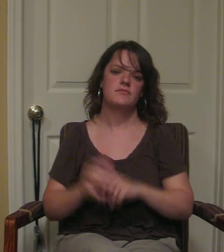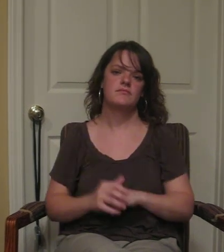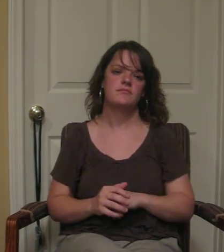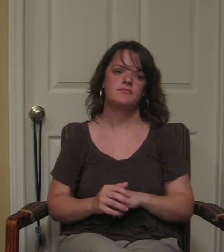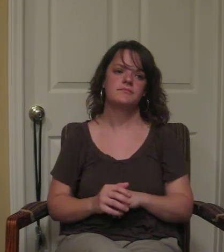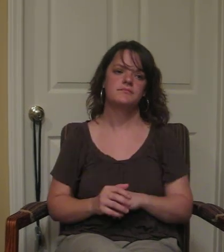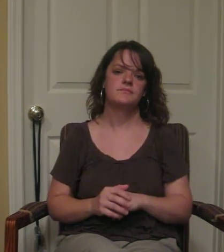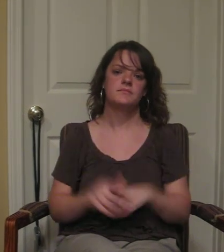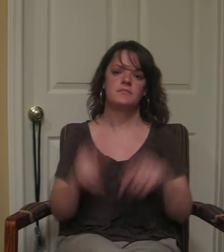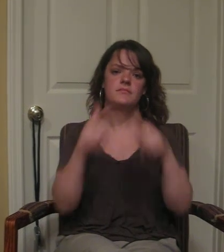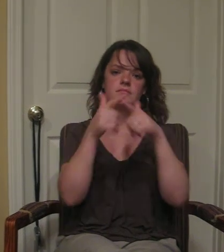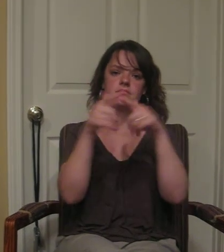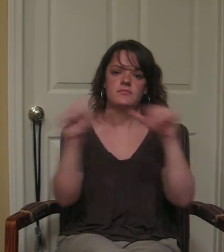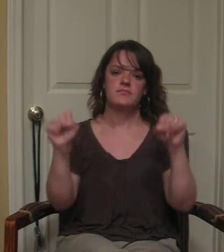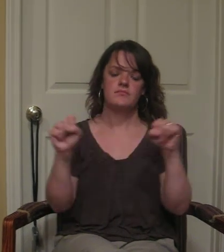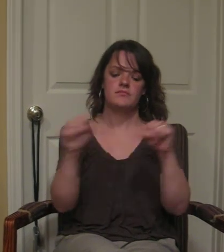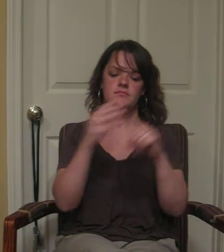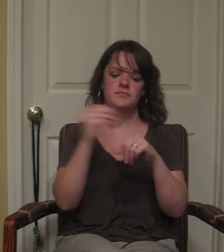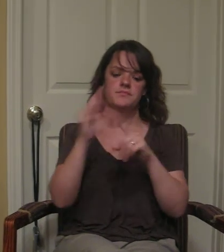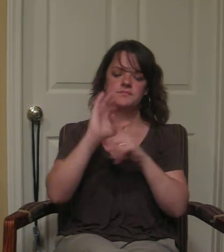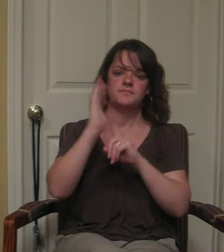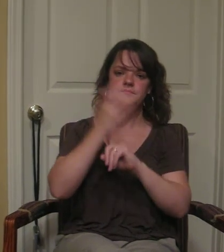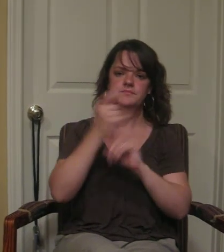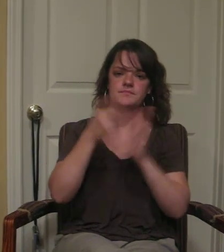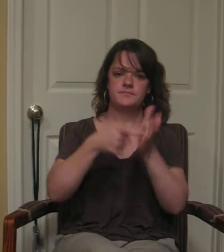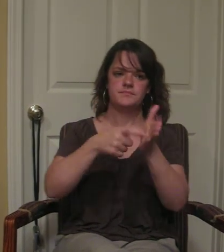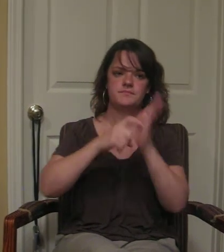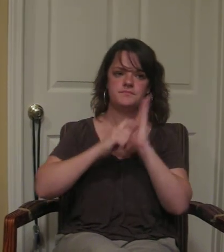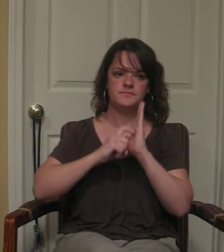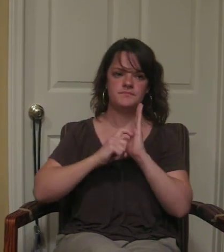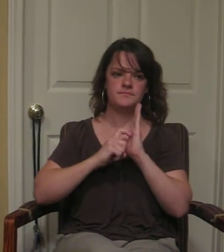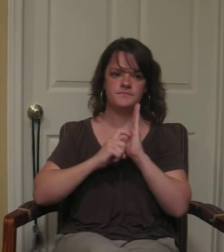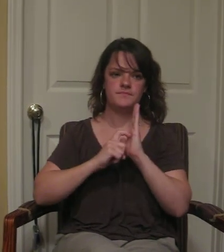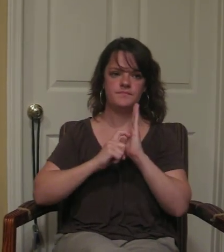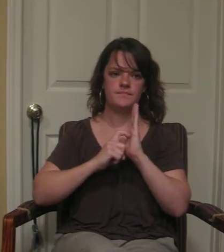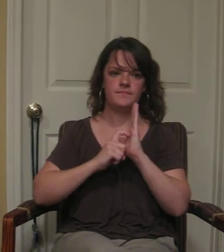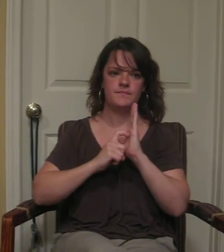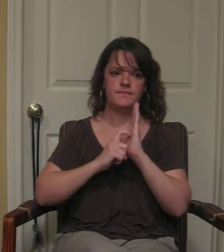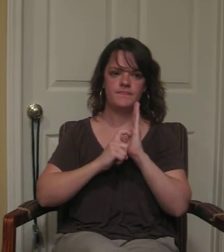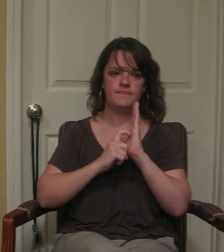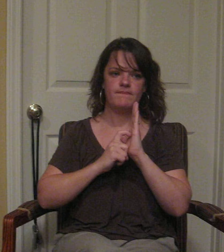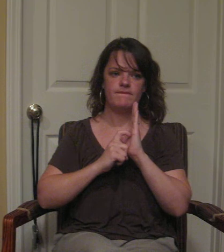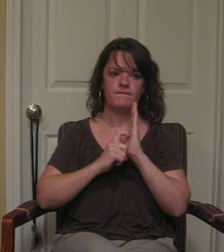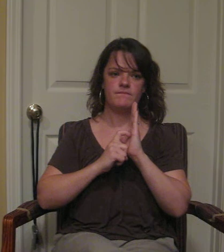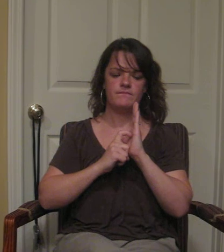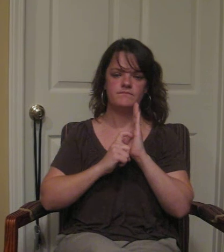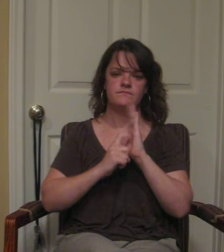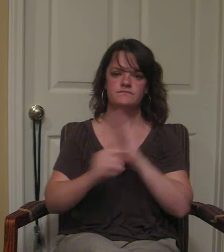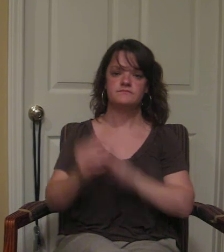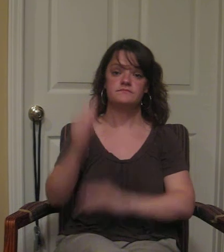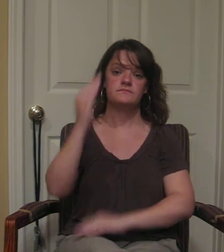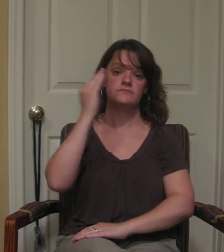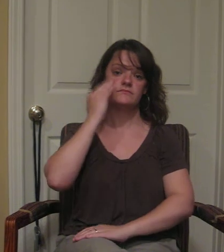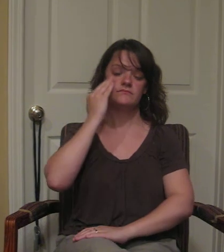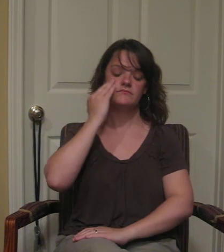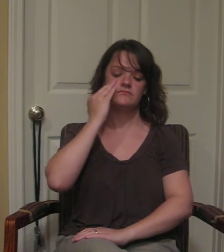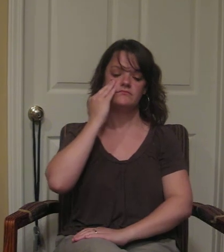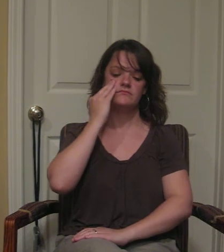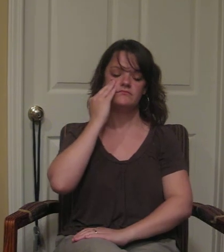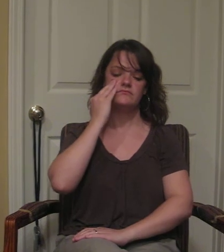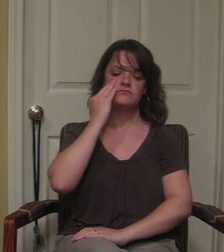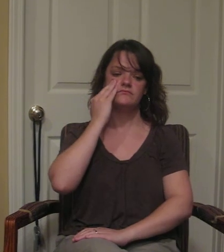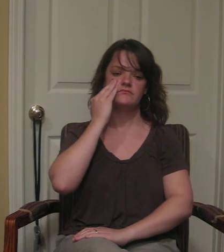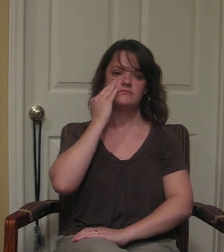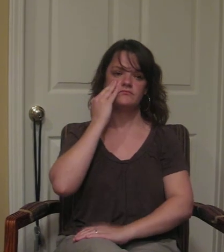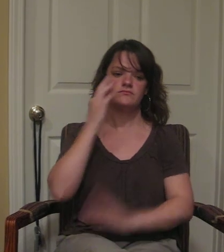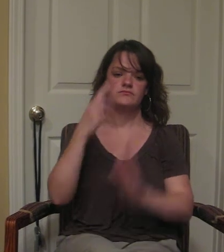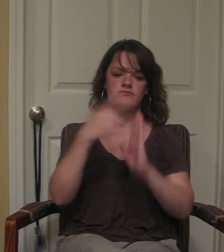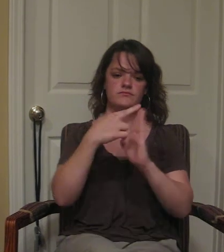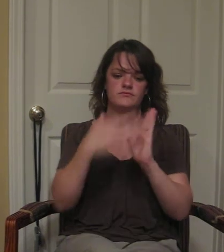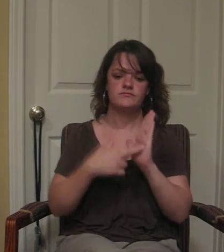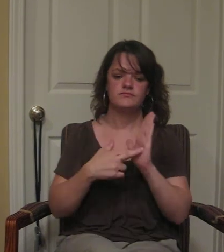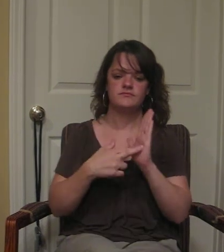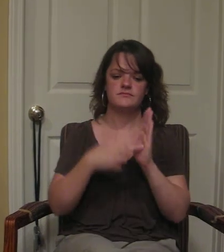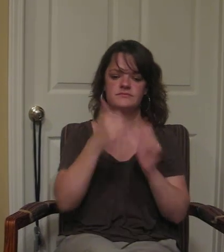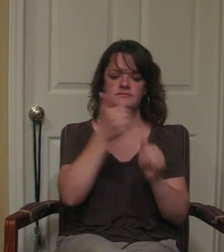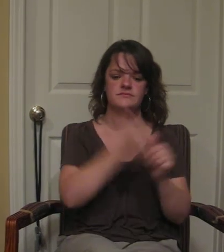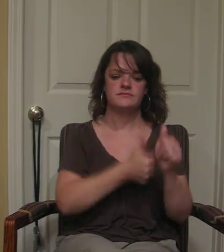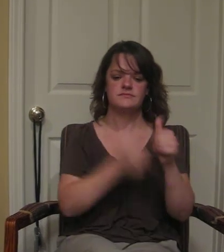Linguistic and cultural requirements is basically just the knowledge of registers in each language and different